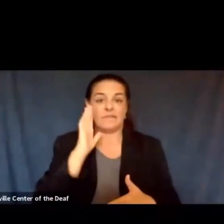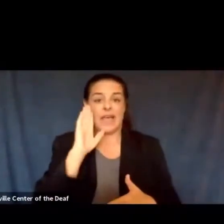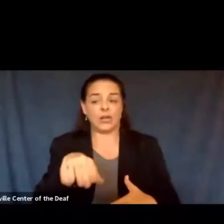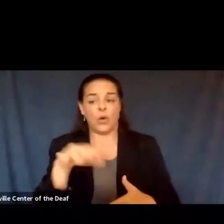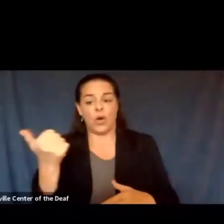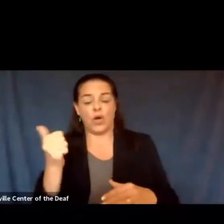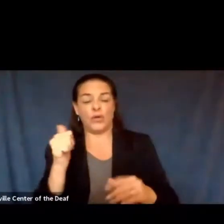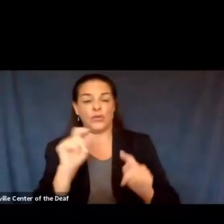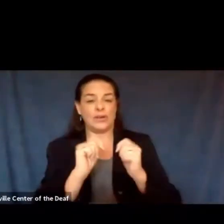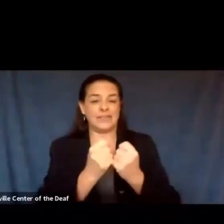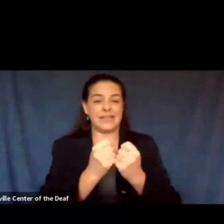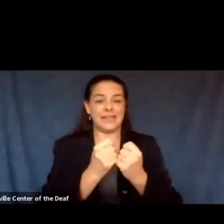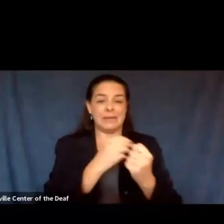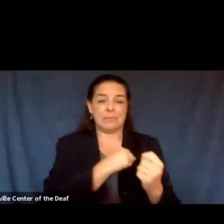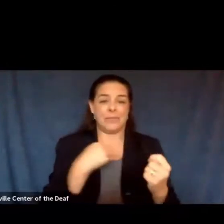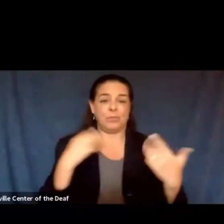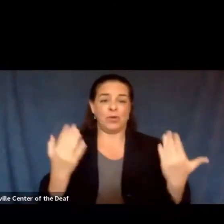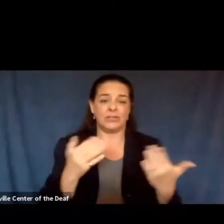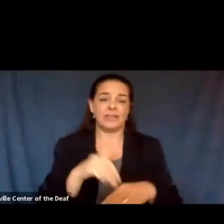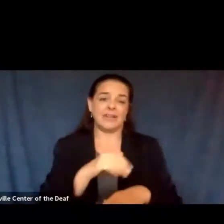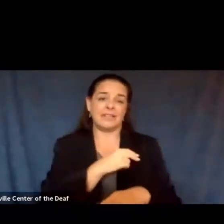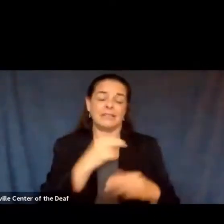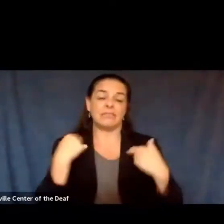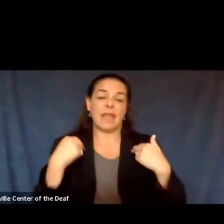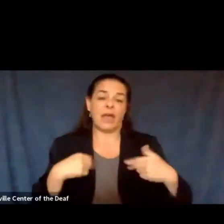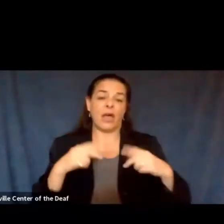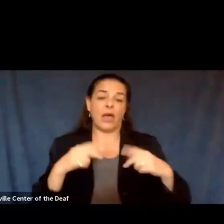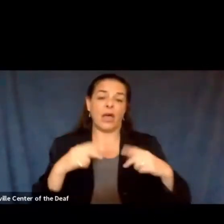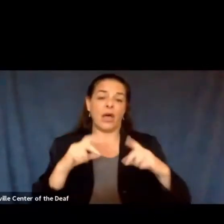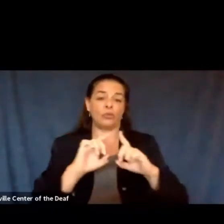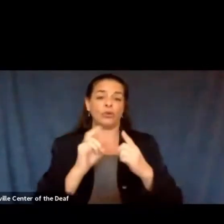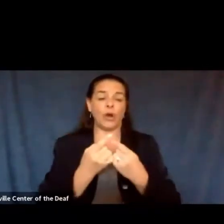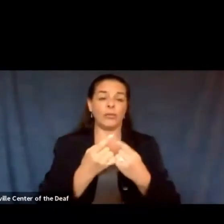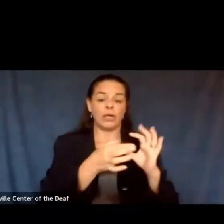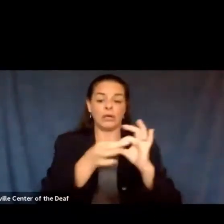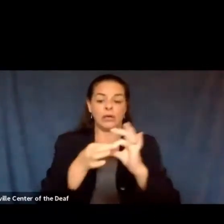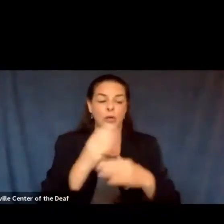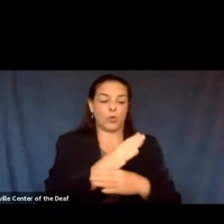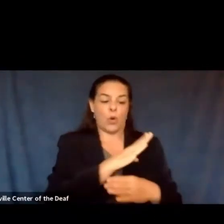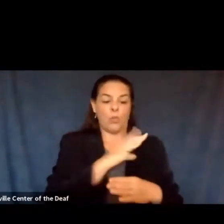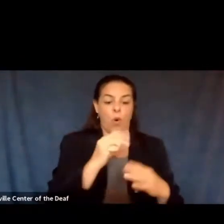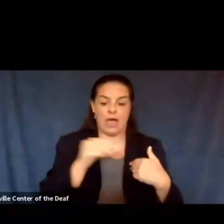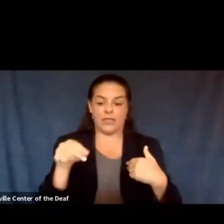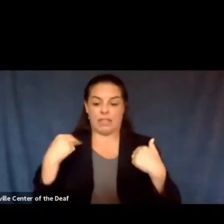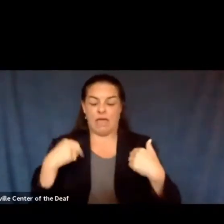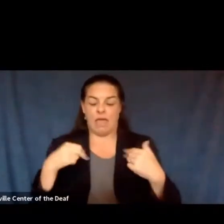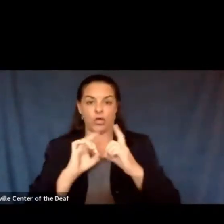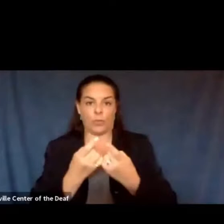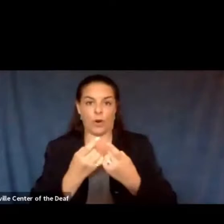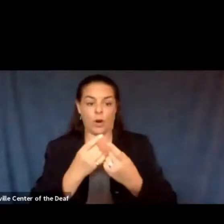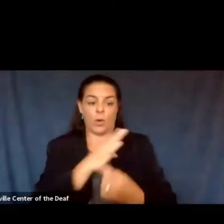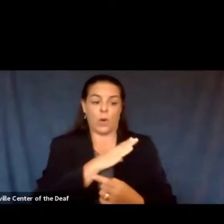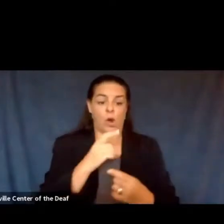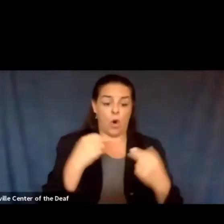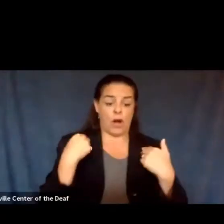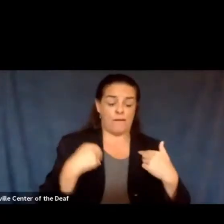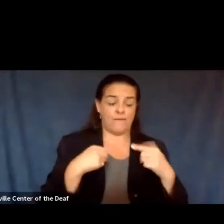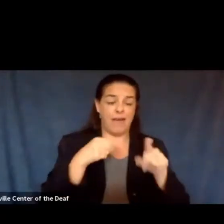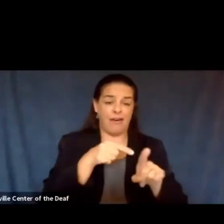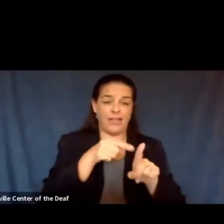health department. The association between the Board of Health and the health department. The Board of Health is